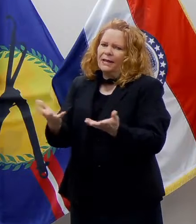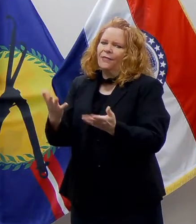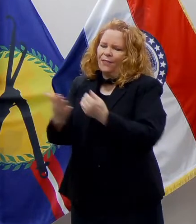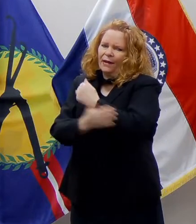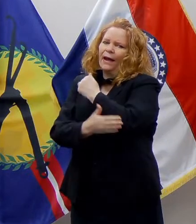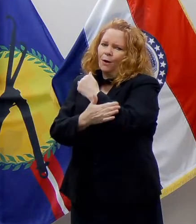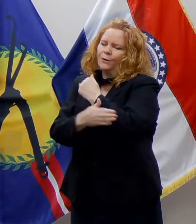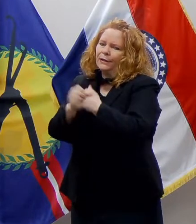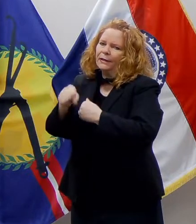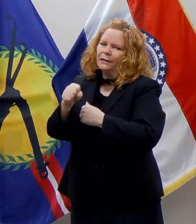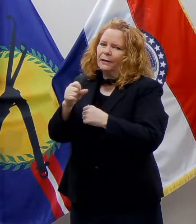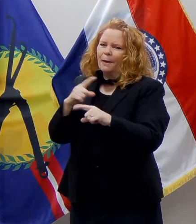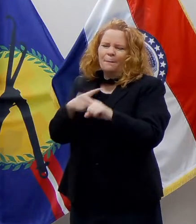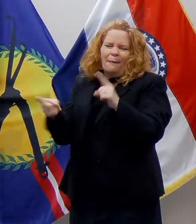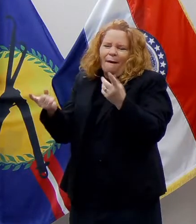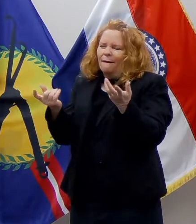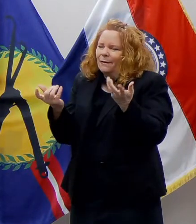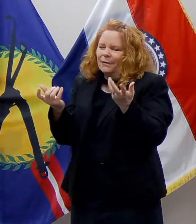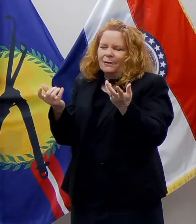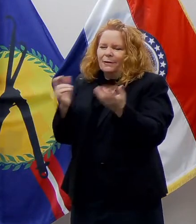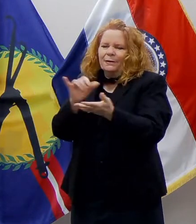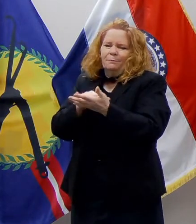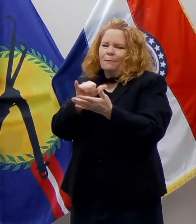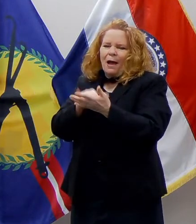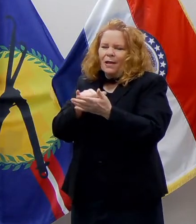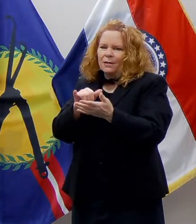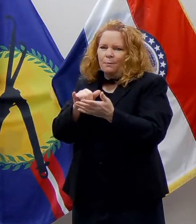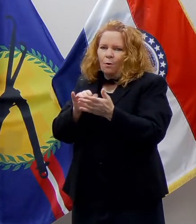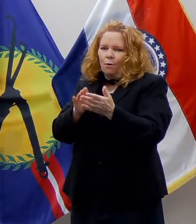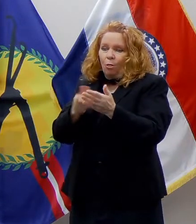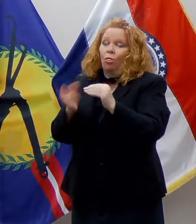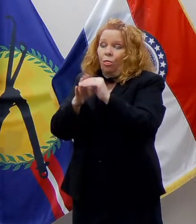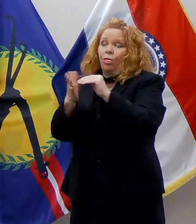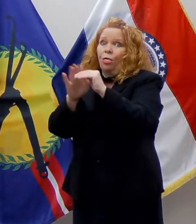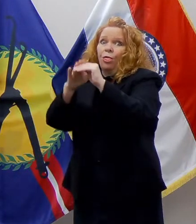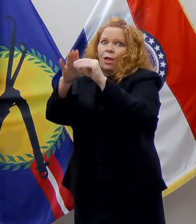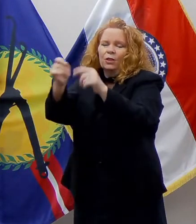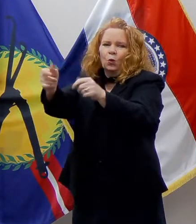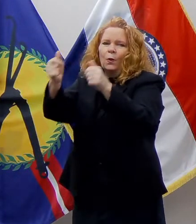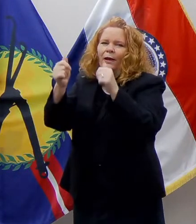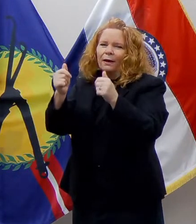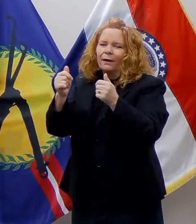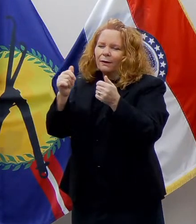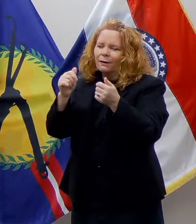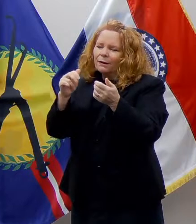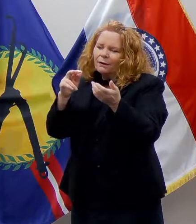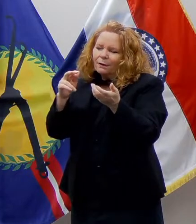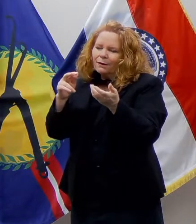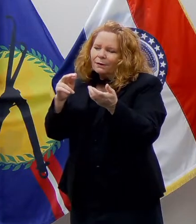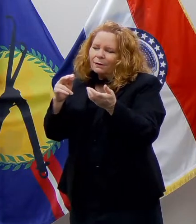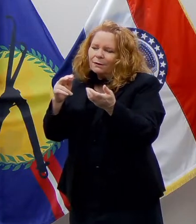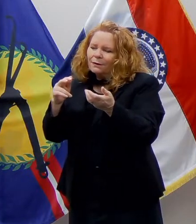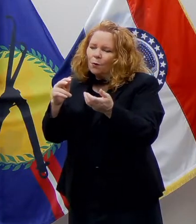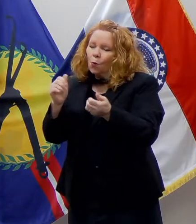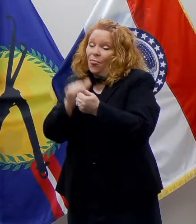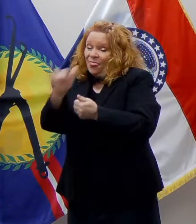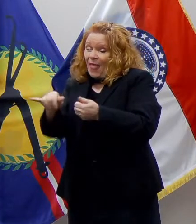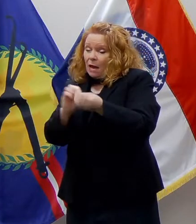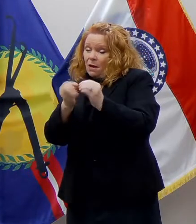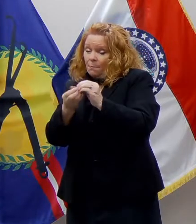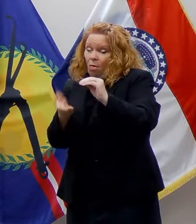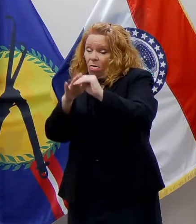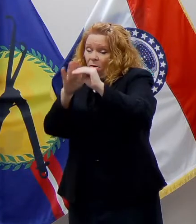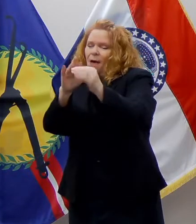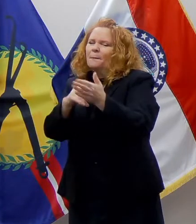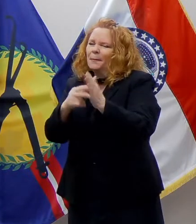Just statistically, there's just no way that we could be going up this quickly and not have a significant amount of